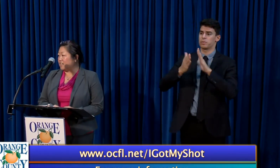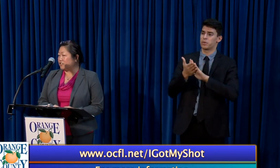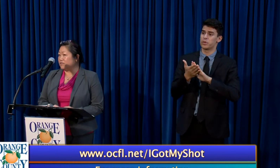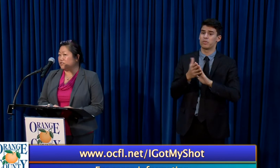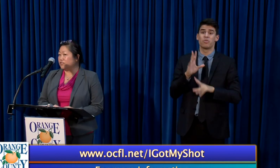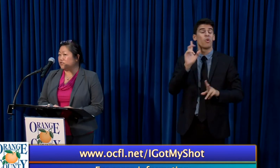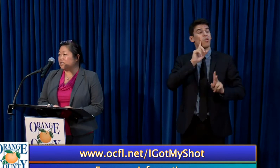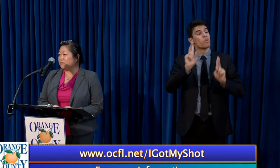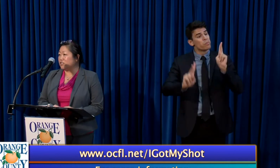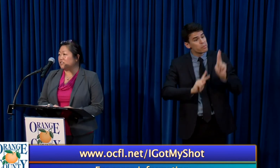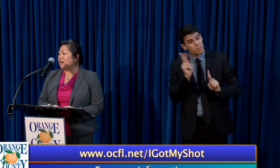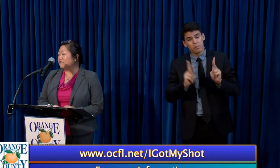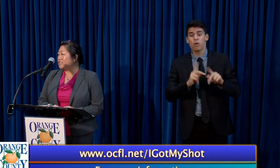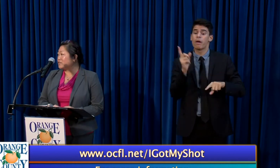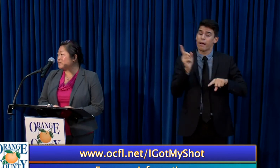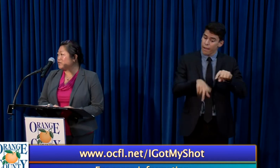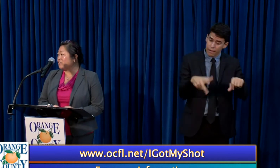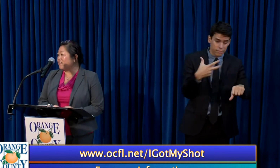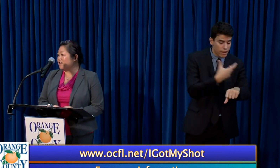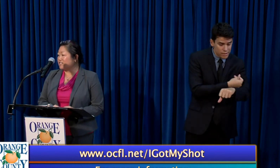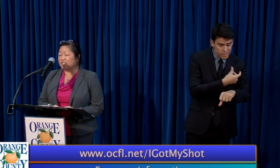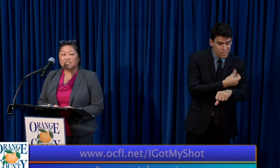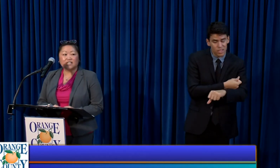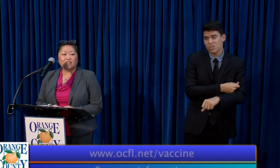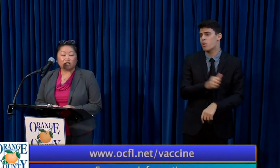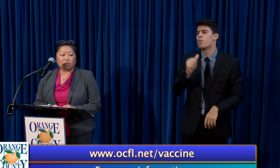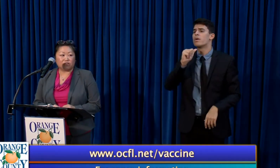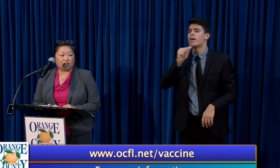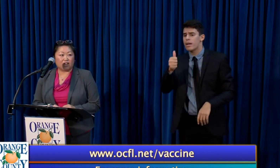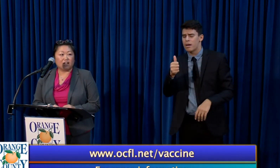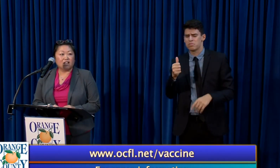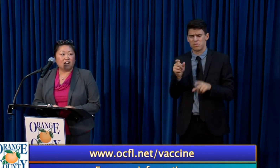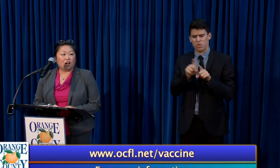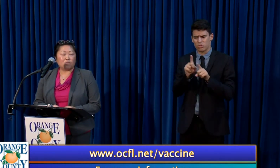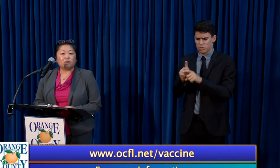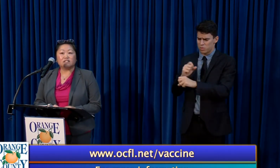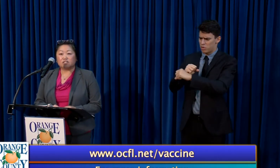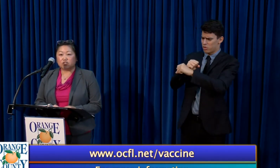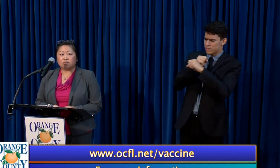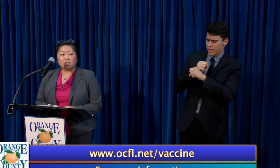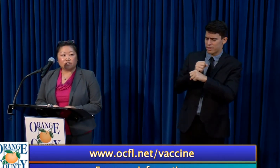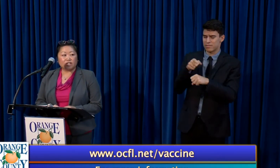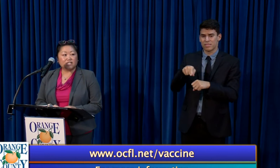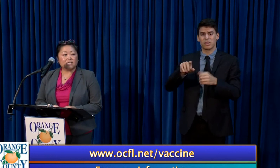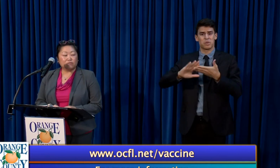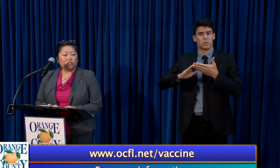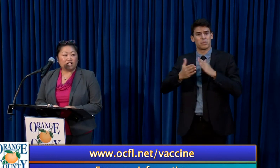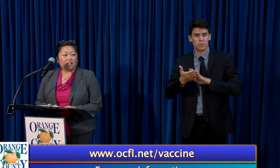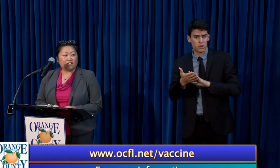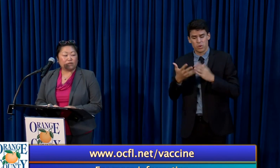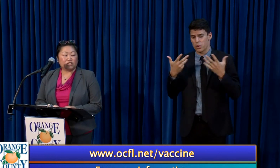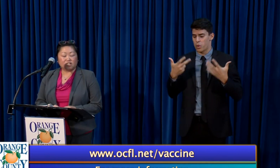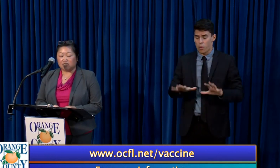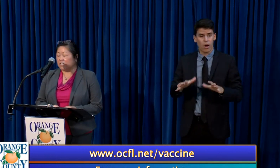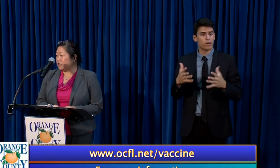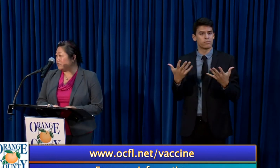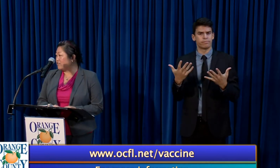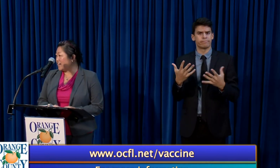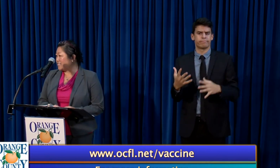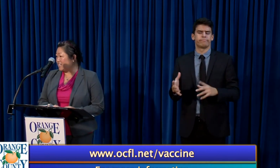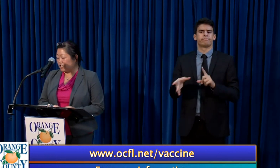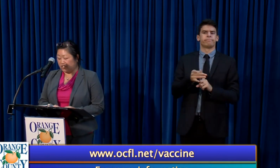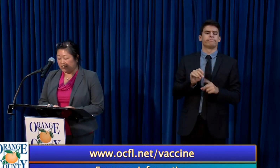vaccinated, and to reduce transmission of these respiratory viruses in our community is to increase the immunity, which